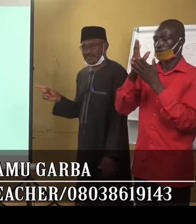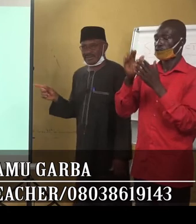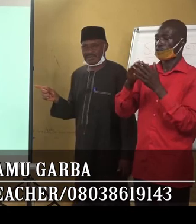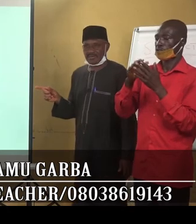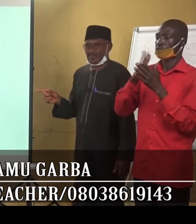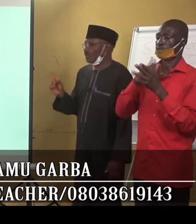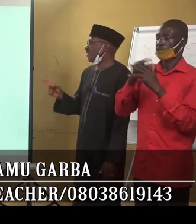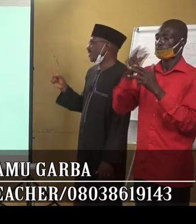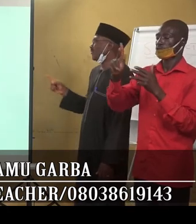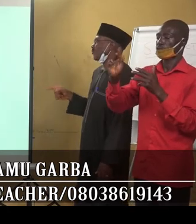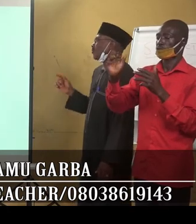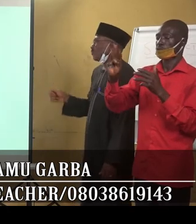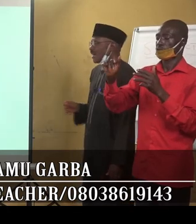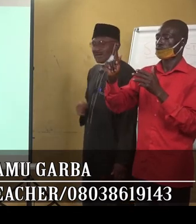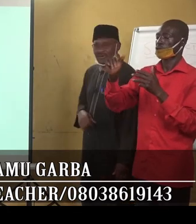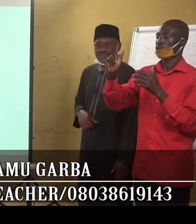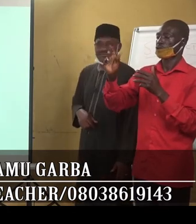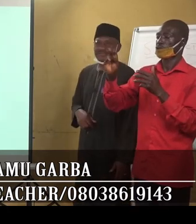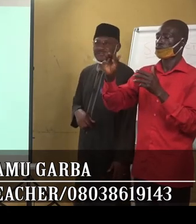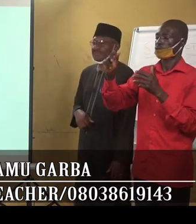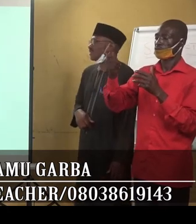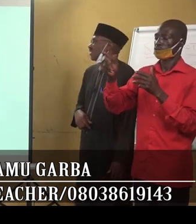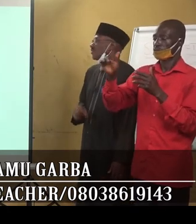Garba, with the telephone number of